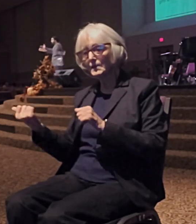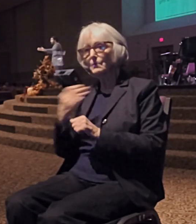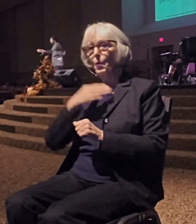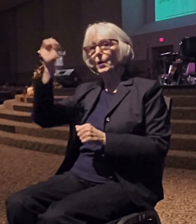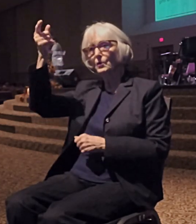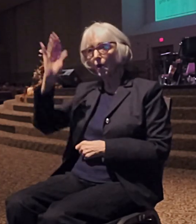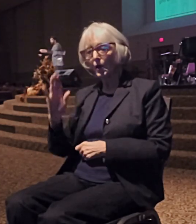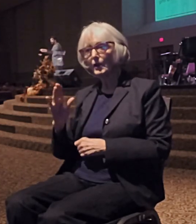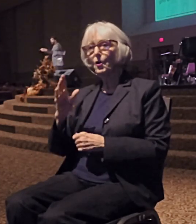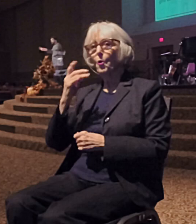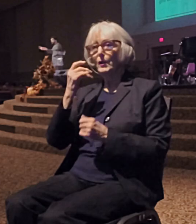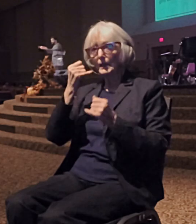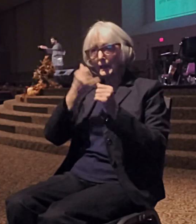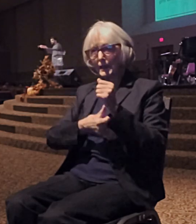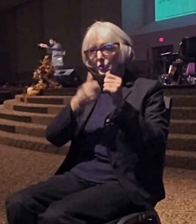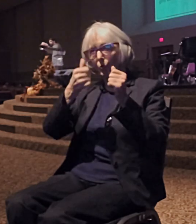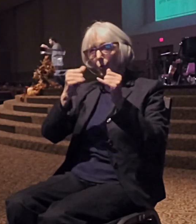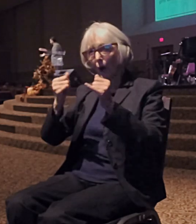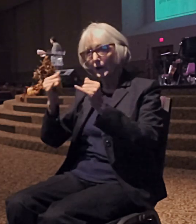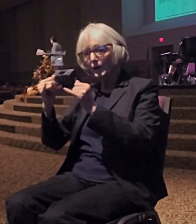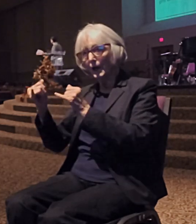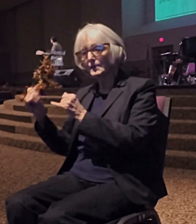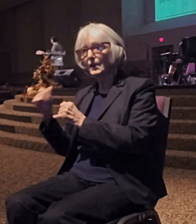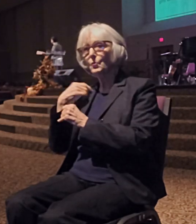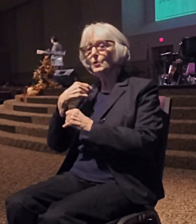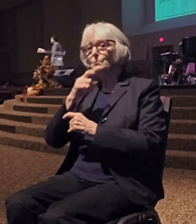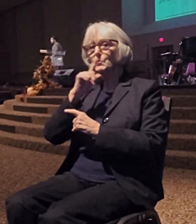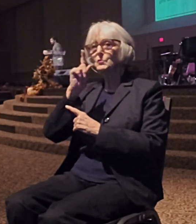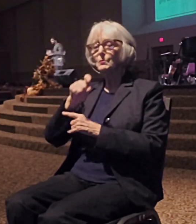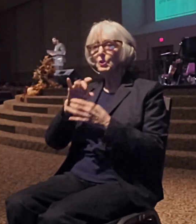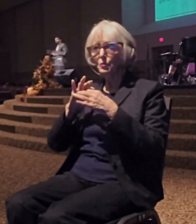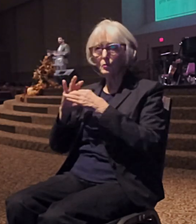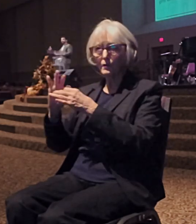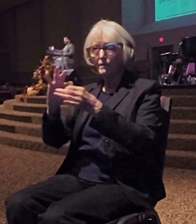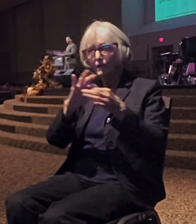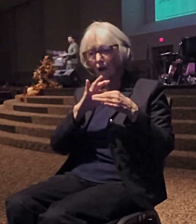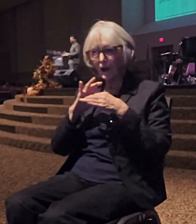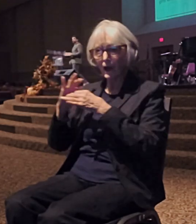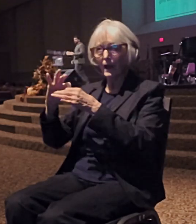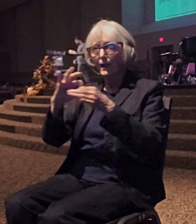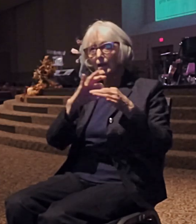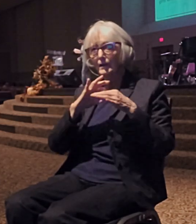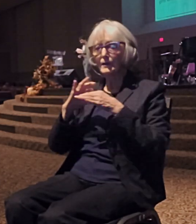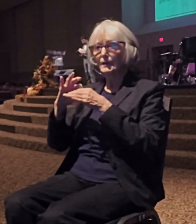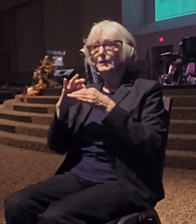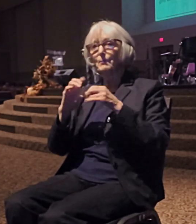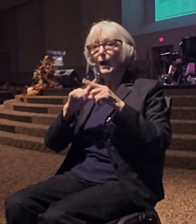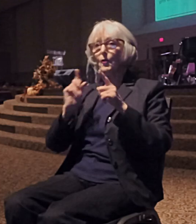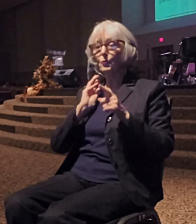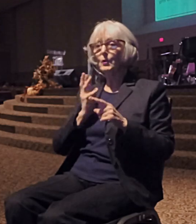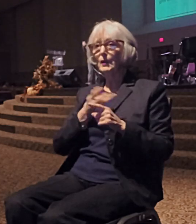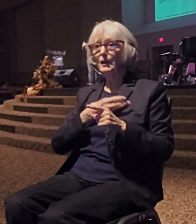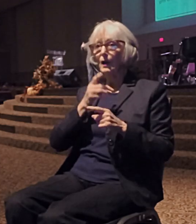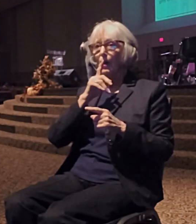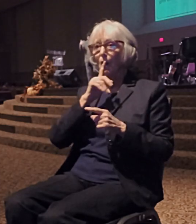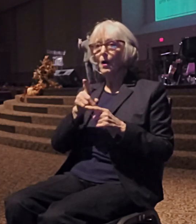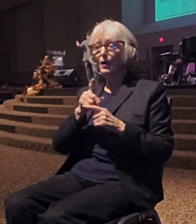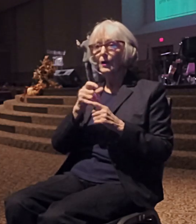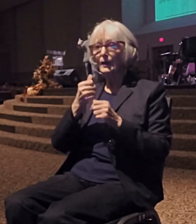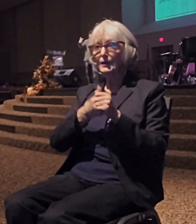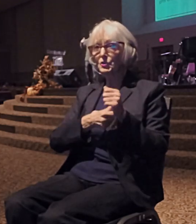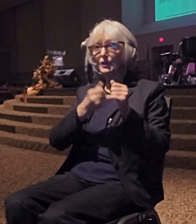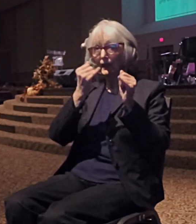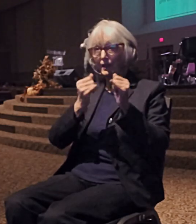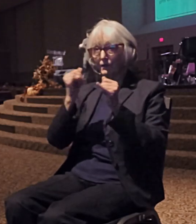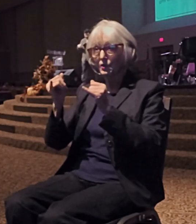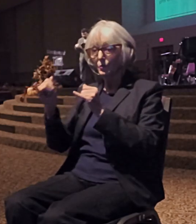each one of us implies that we are to be unified as one, but each one implies we are many individuals. To each one of us,